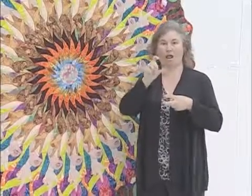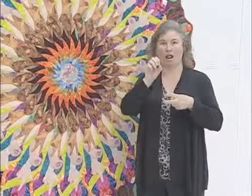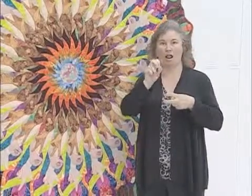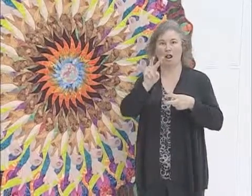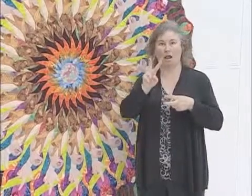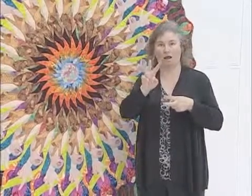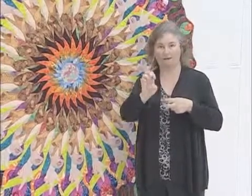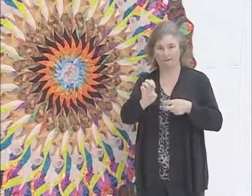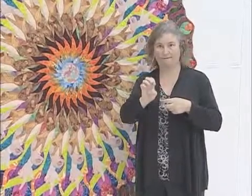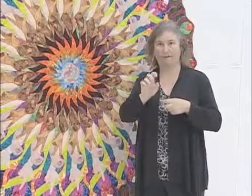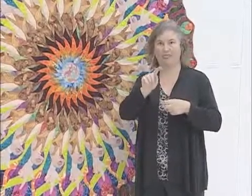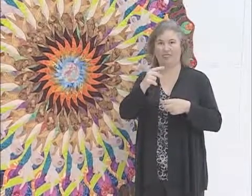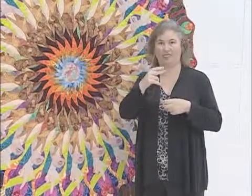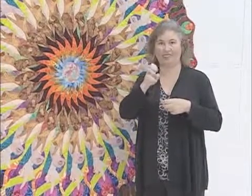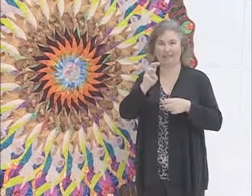I wanted to incorporate the theme of love.